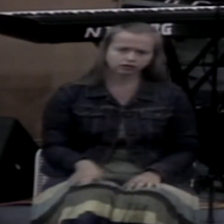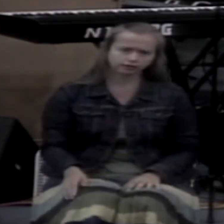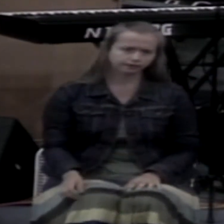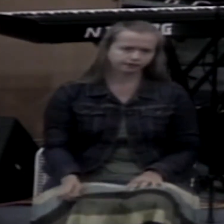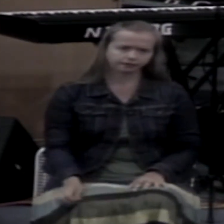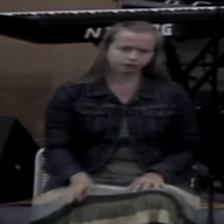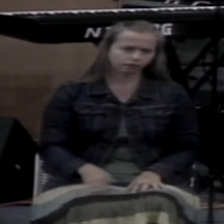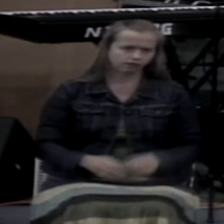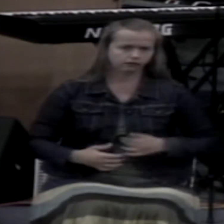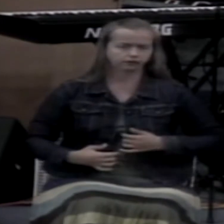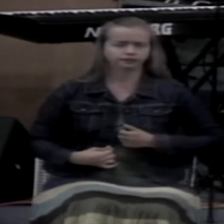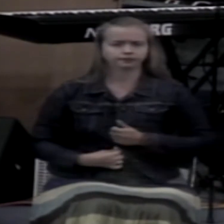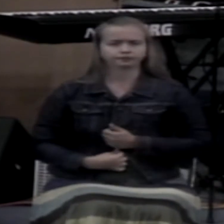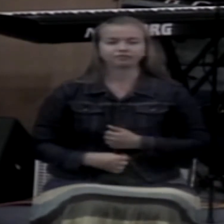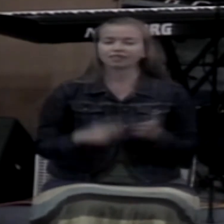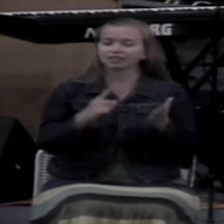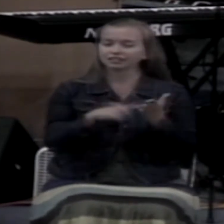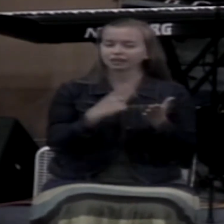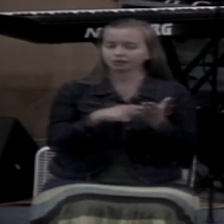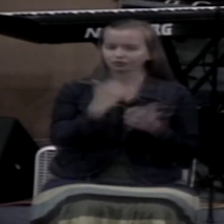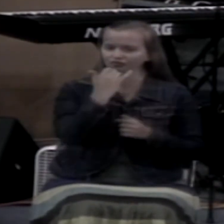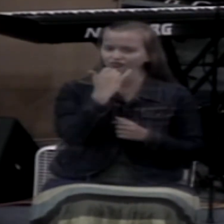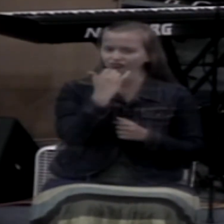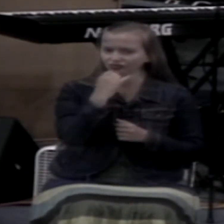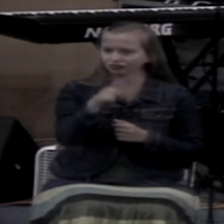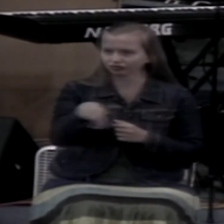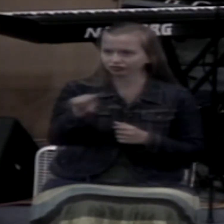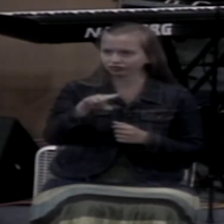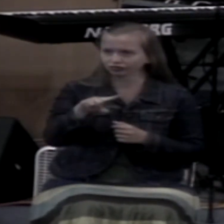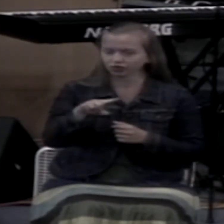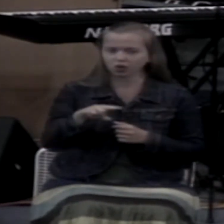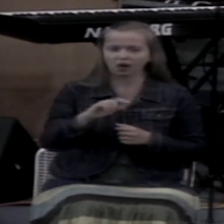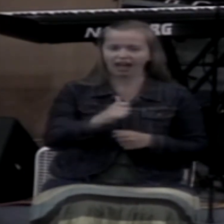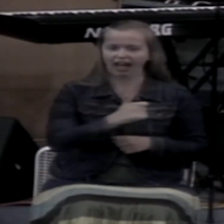sometimes our attitude toward other denominations.